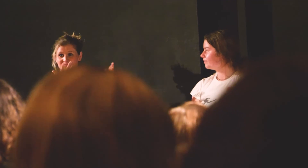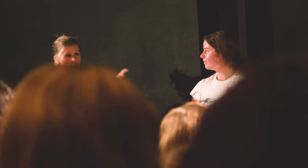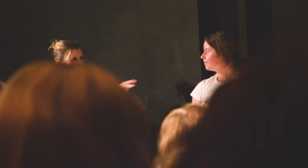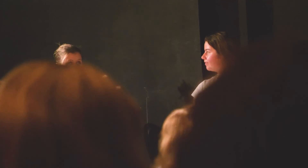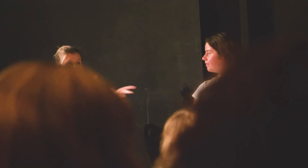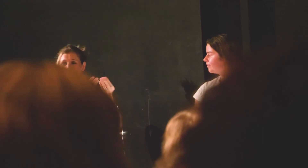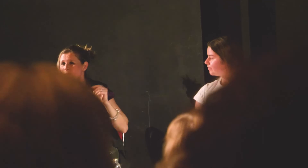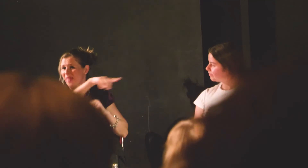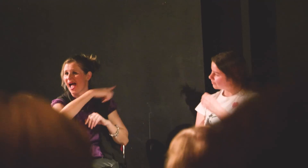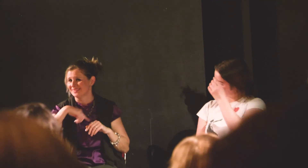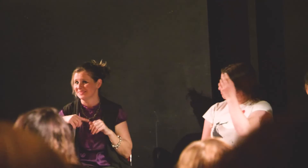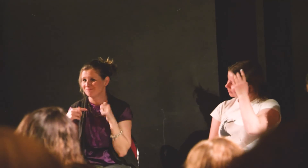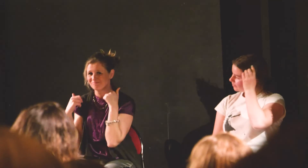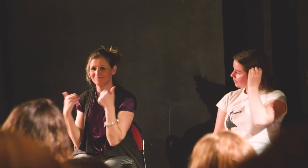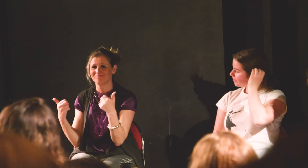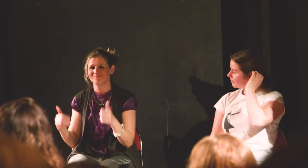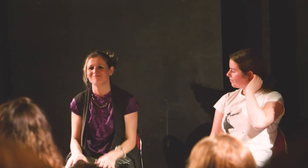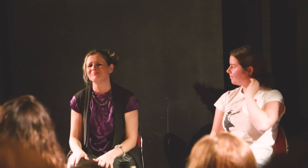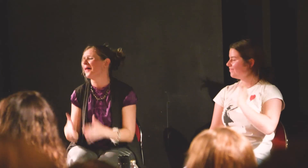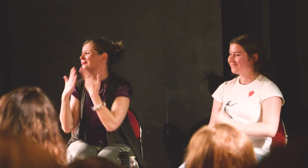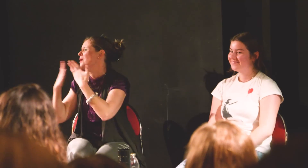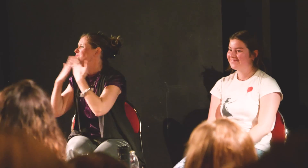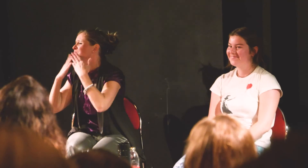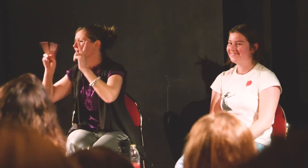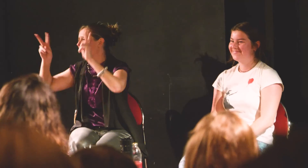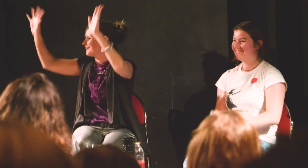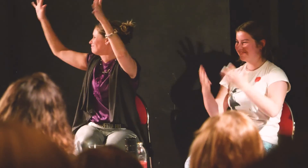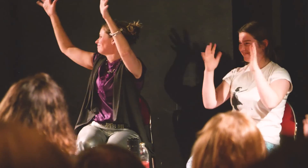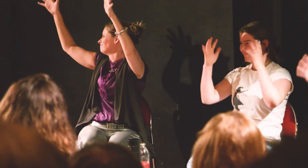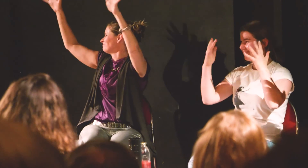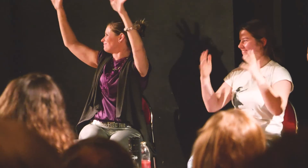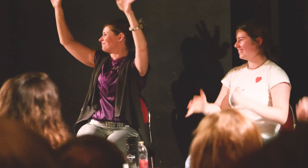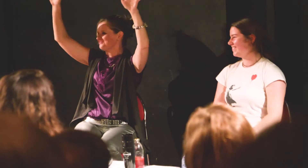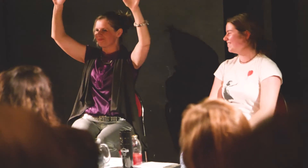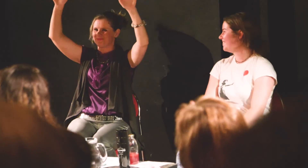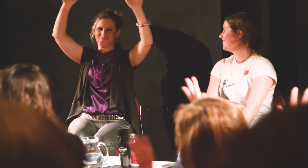again, you're more than welcome to approach our panellists directly after this. But thank you so much, everyone.